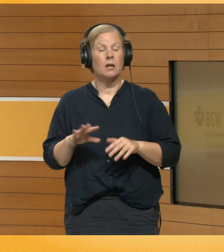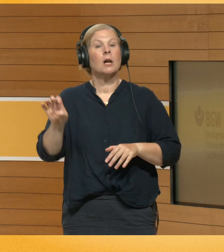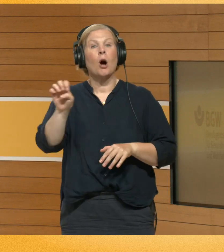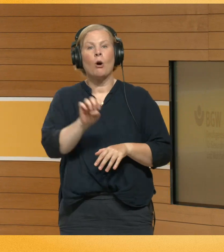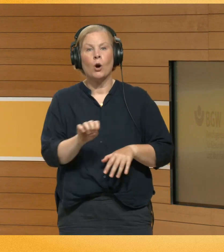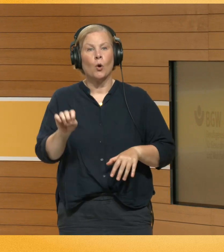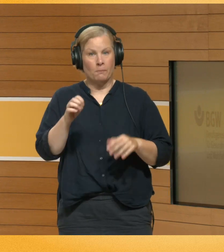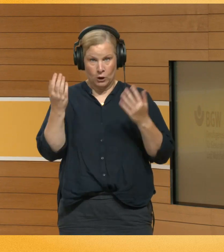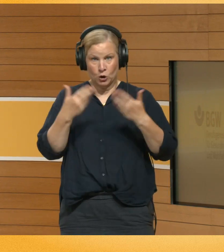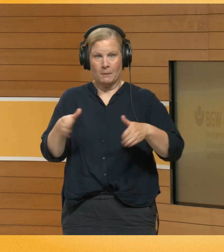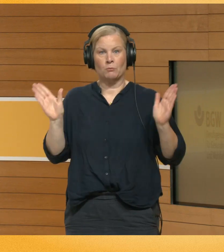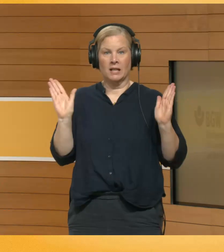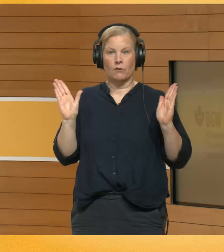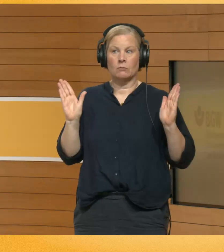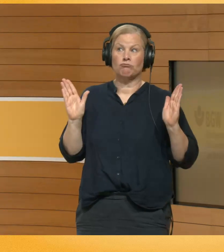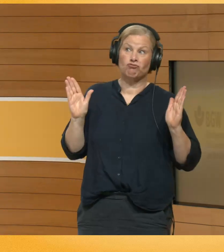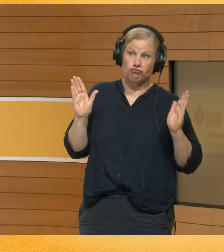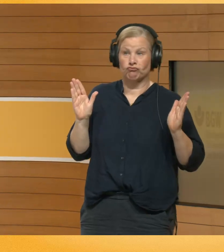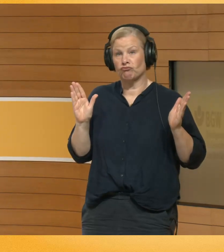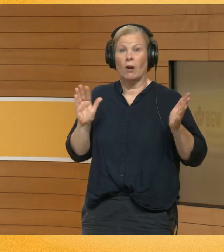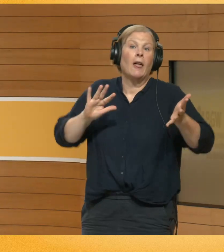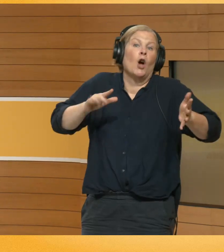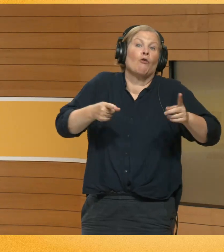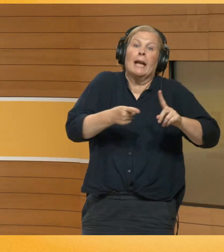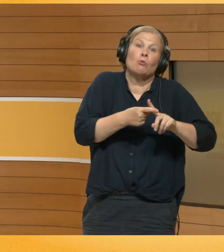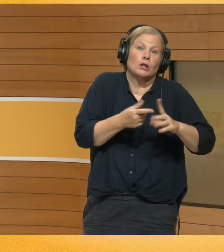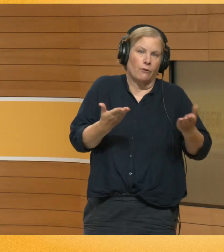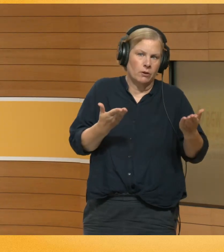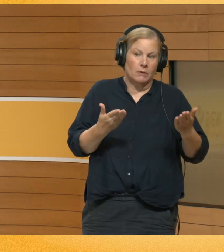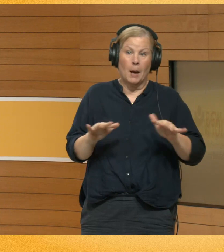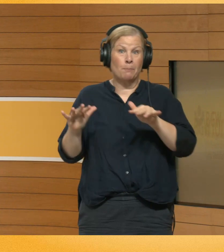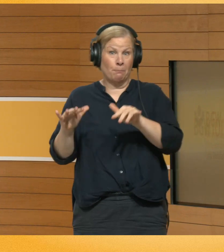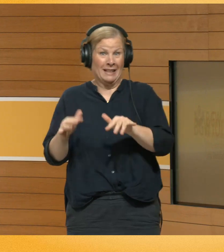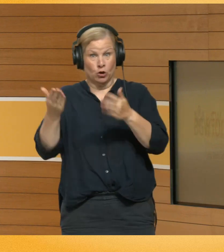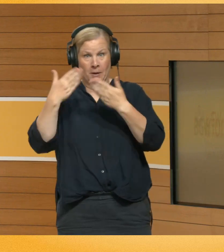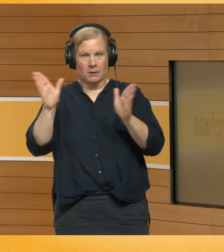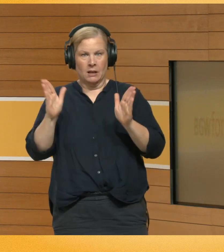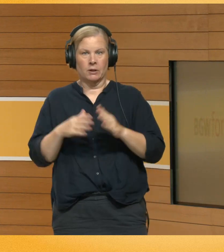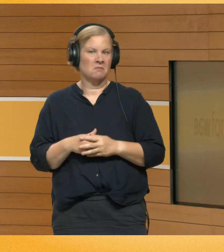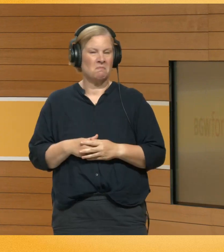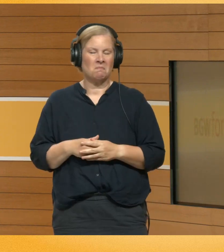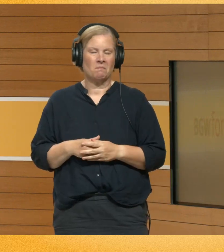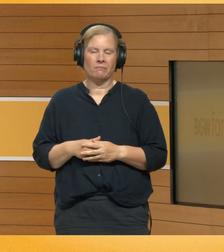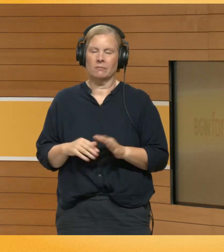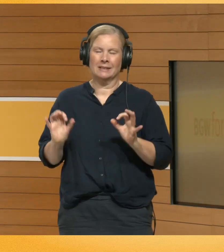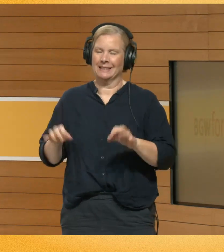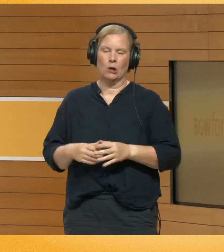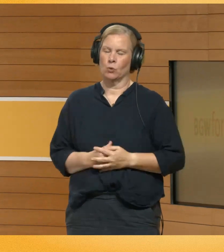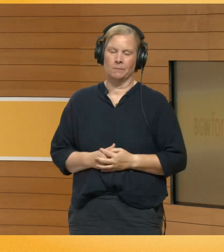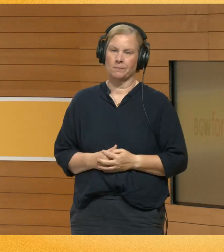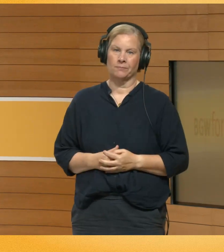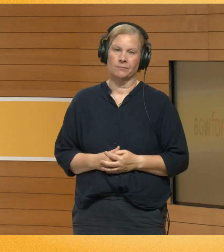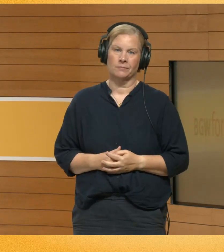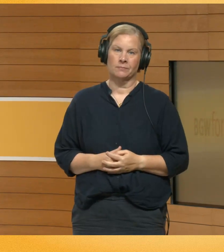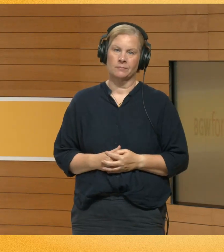good. From a UK perspective, it's been negative because the reality is good staff. So I know, for example, cancer centres in